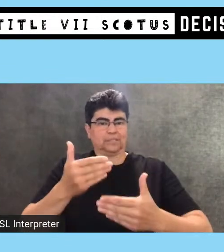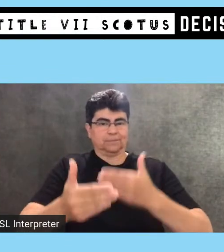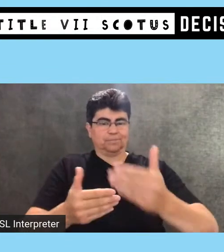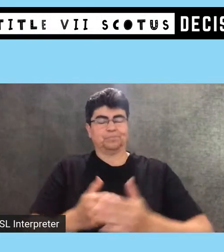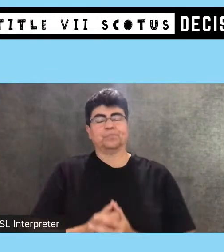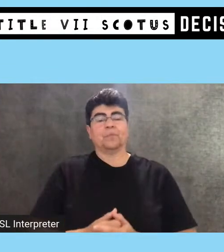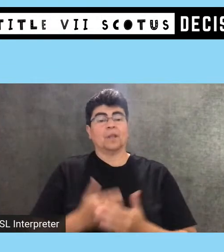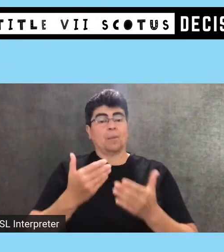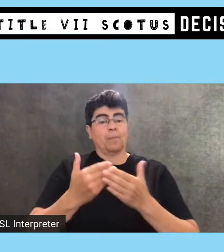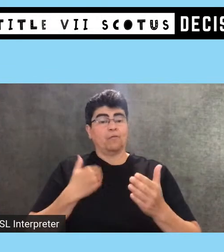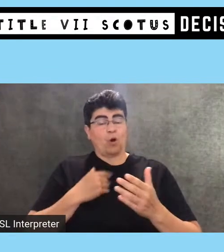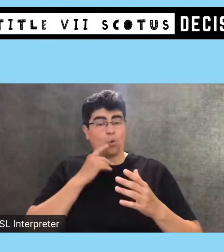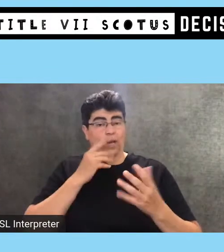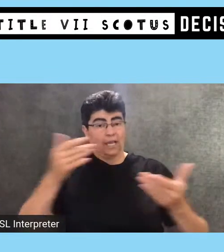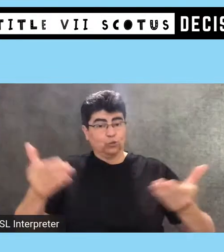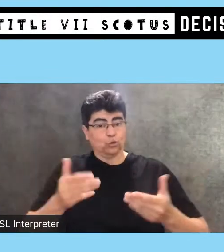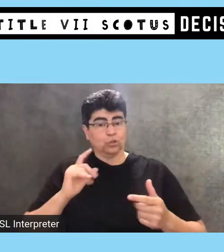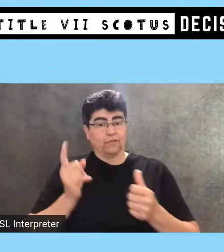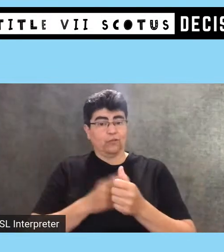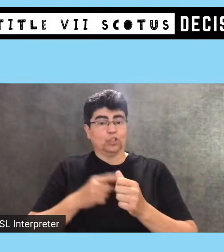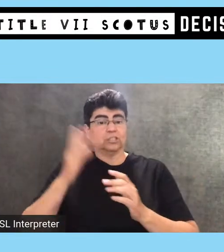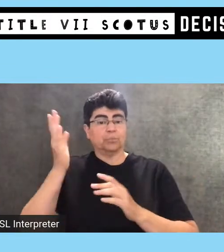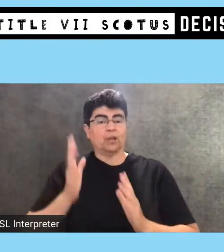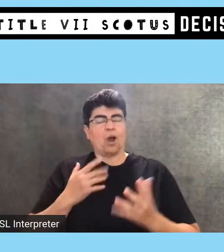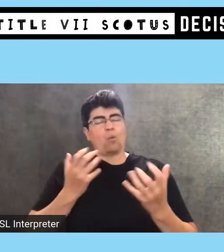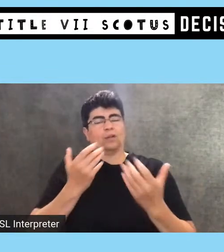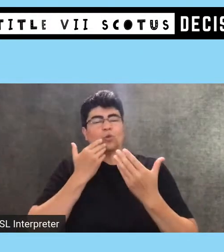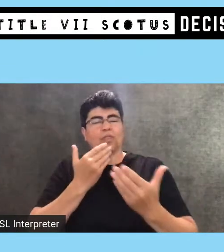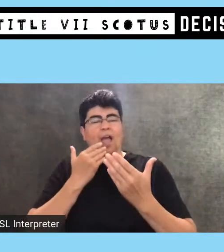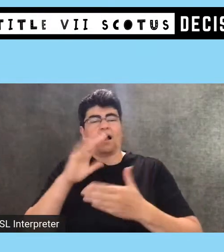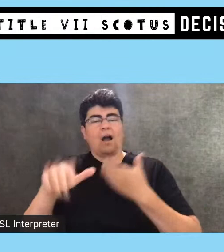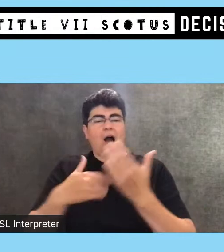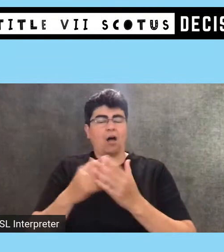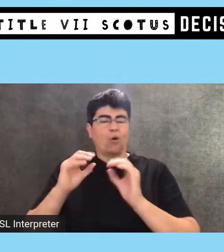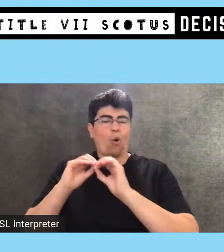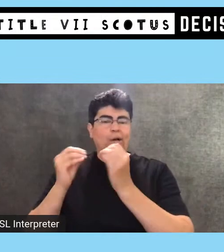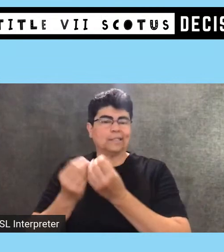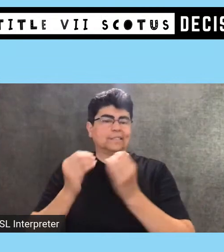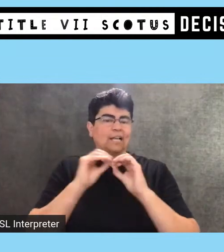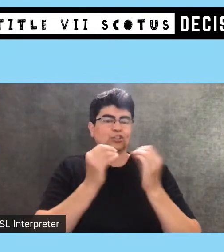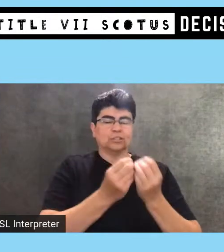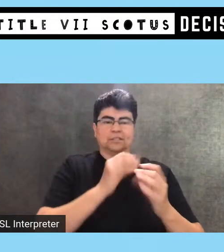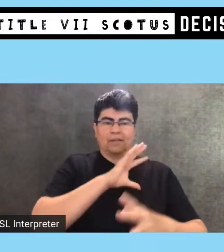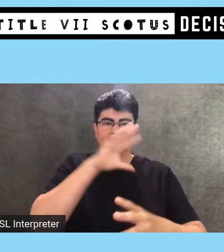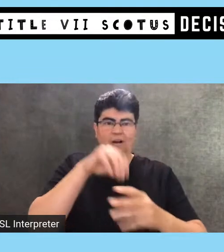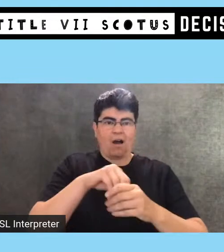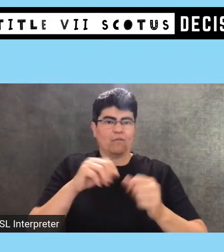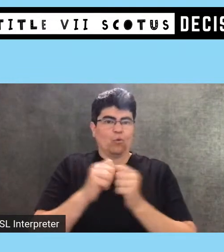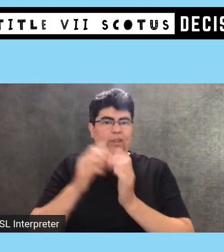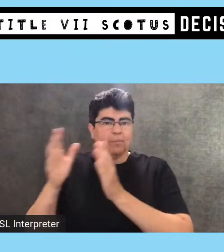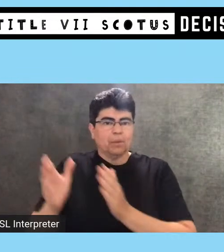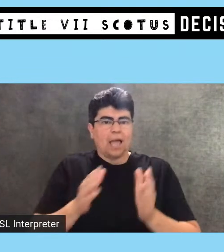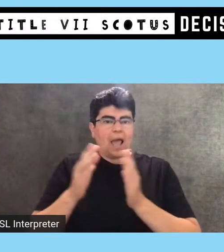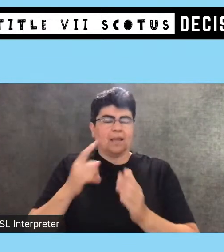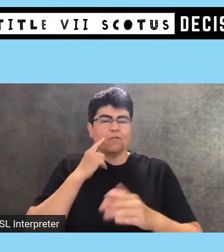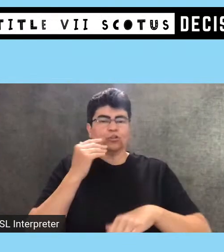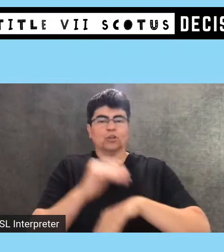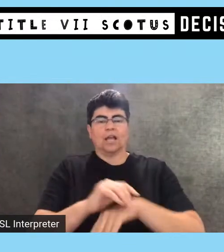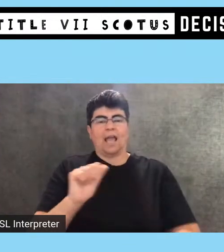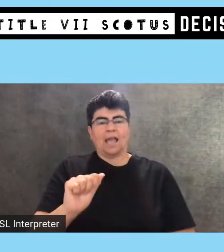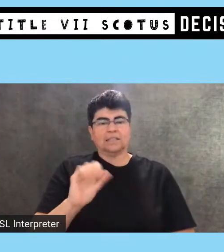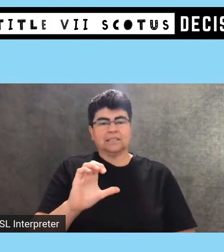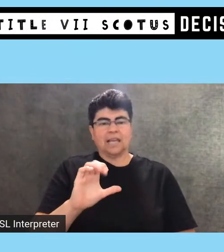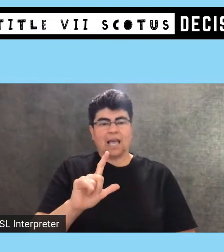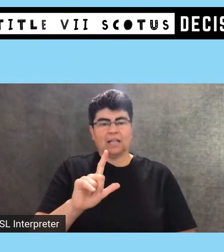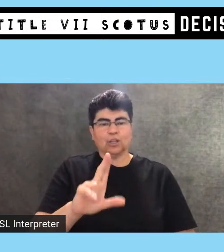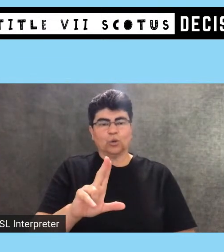Before we introduce our first speaker, I first want to thank all the organizations involved with planning tonight's program, the ACLU of